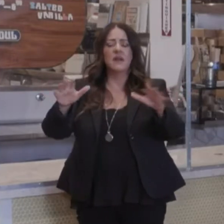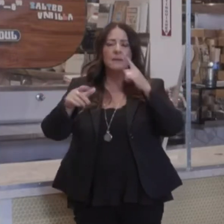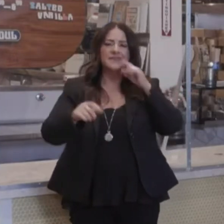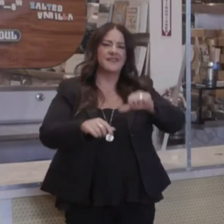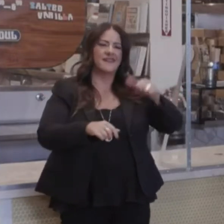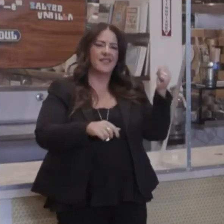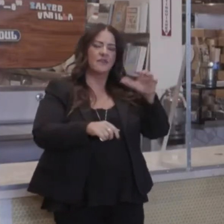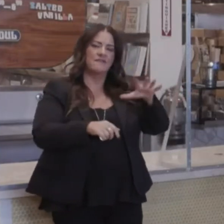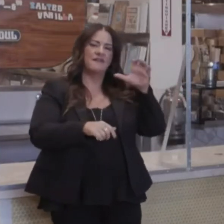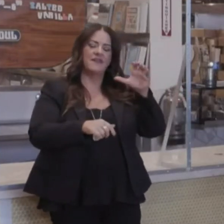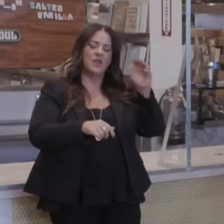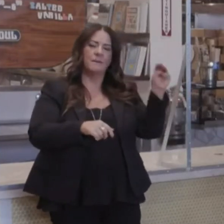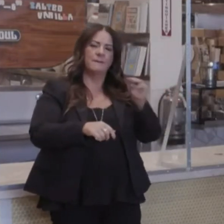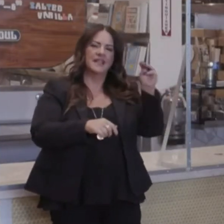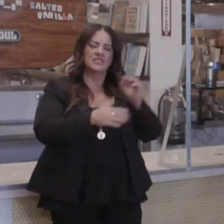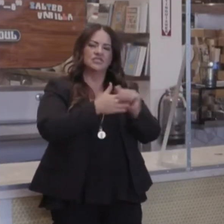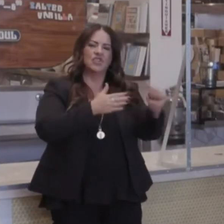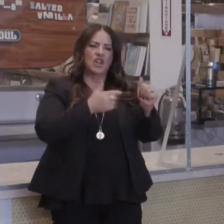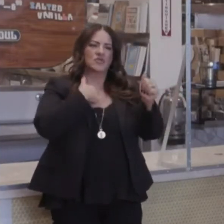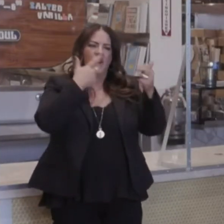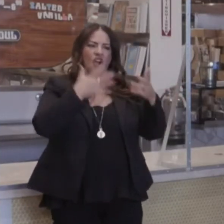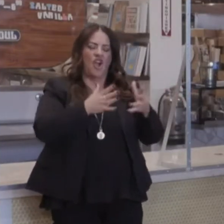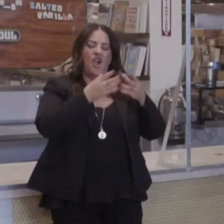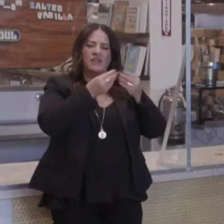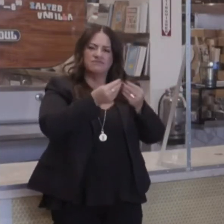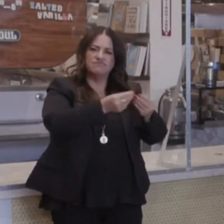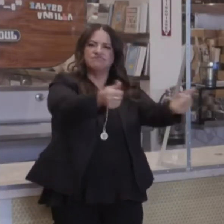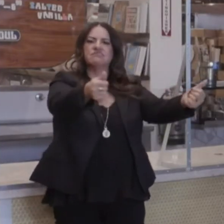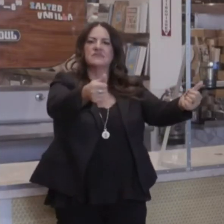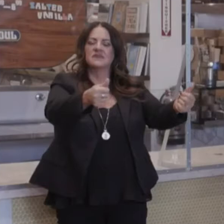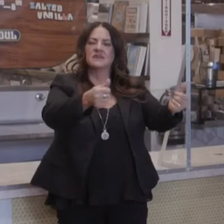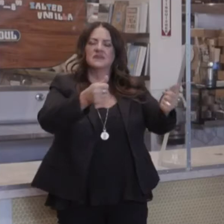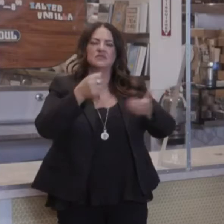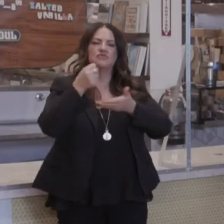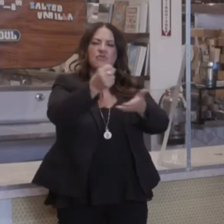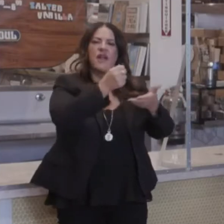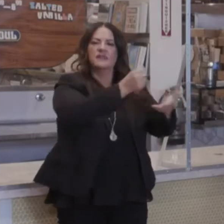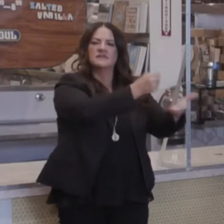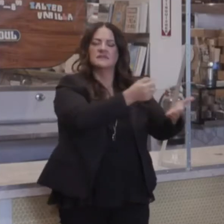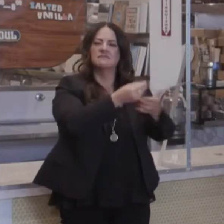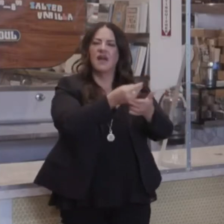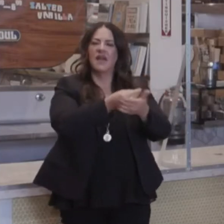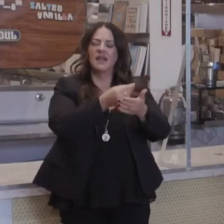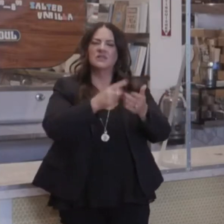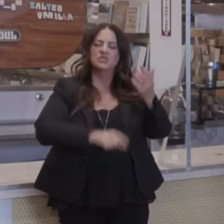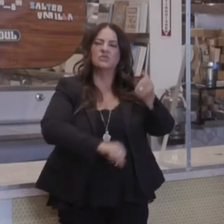million of grants that have already been going out supporting small business. And I'll